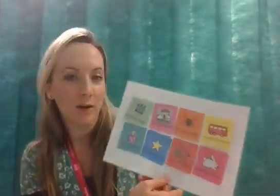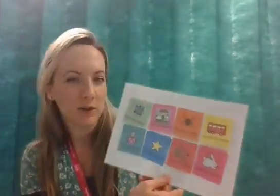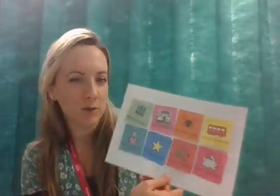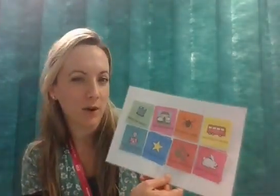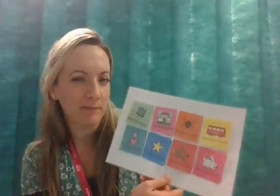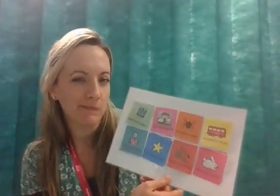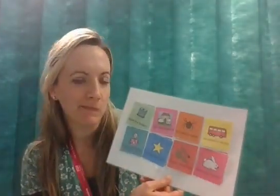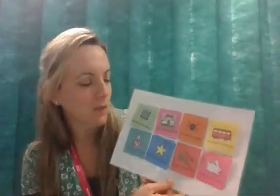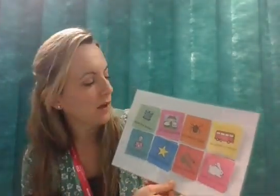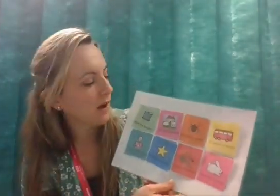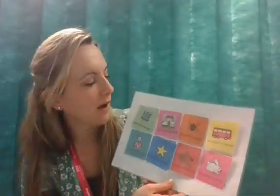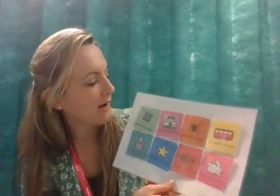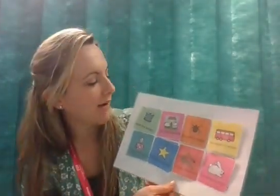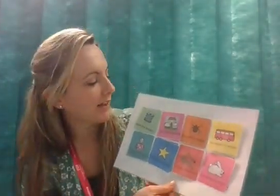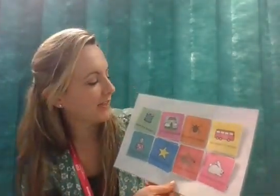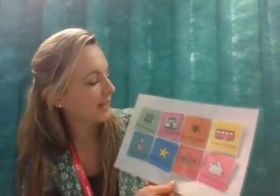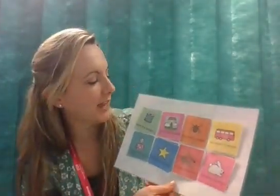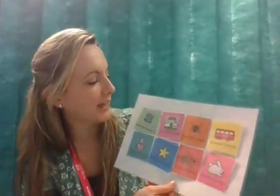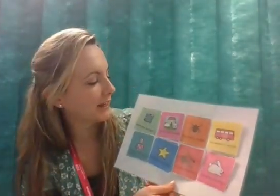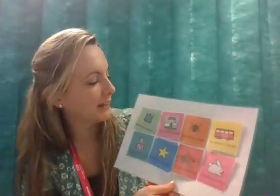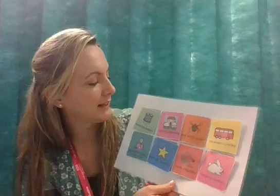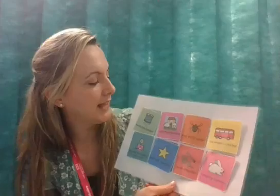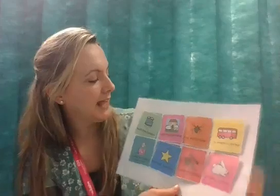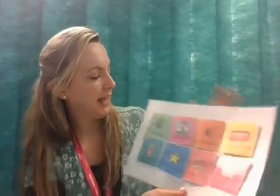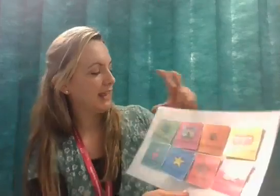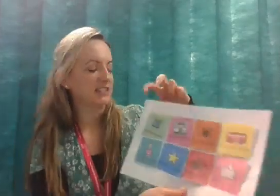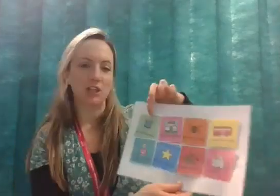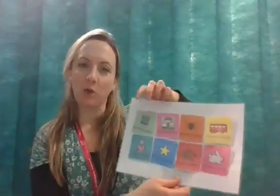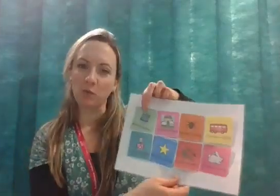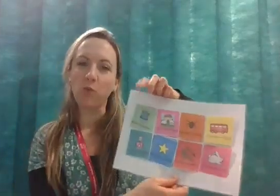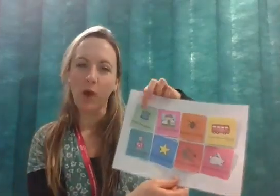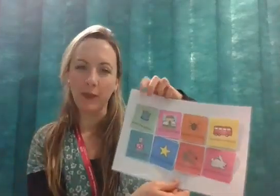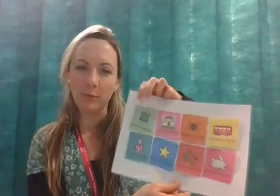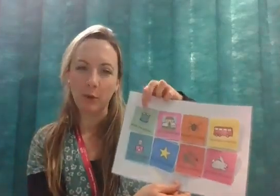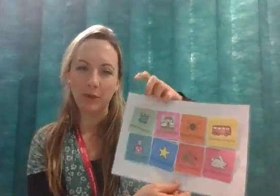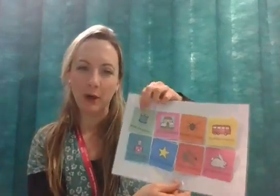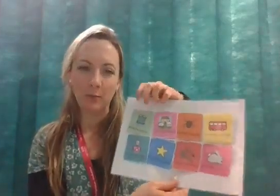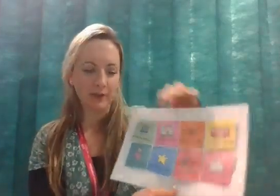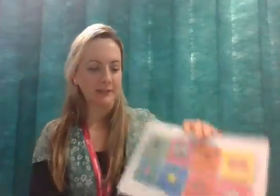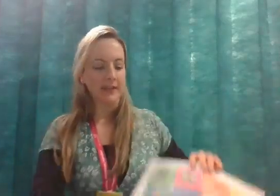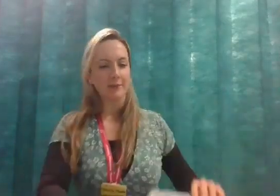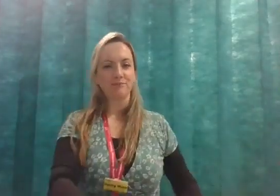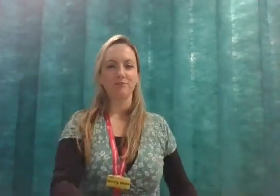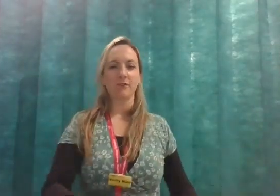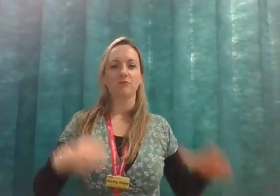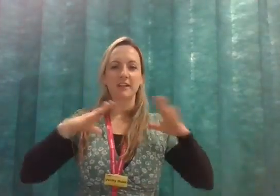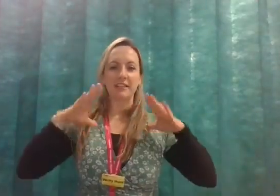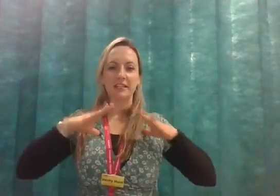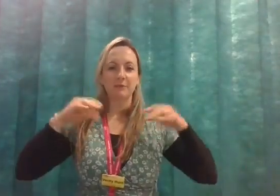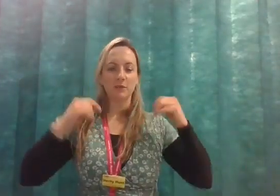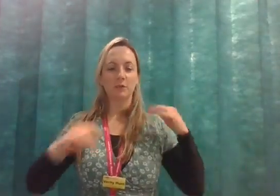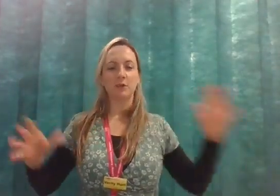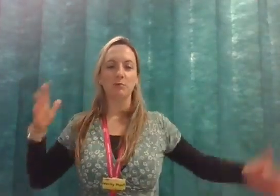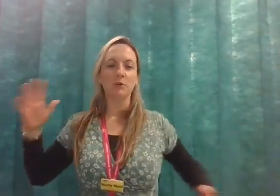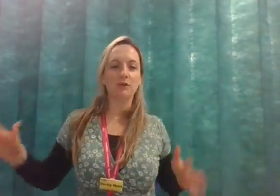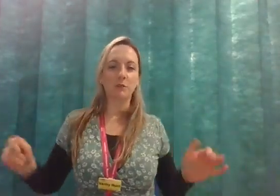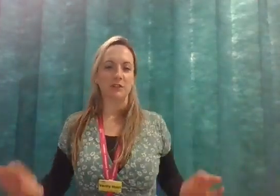Which one? I think, let's start with Wind the Bobbin Up, yeah? Ready? I'm gonna move our